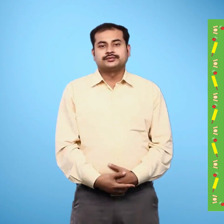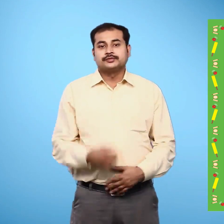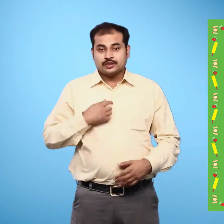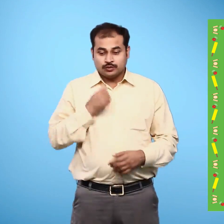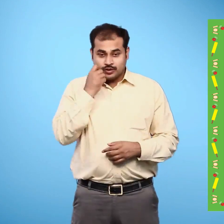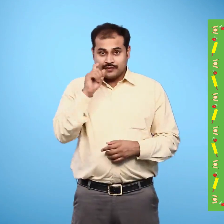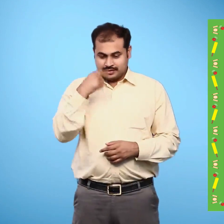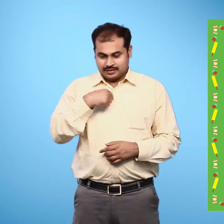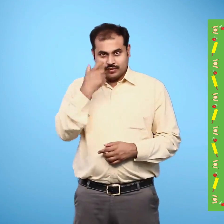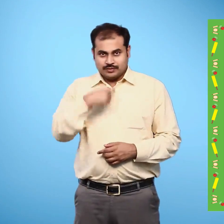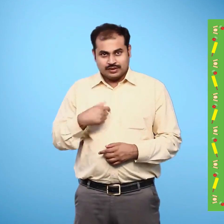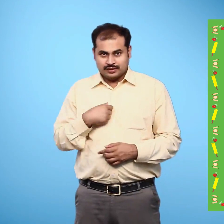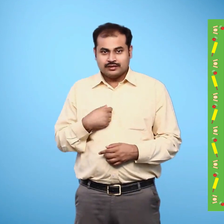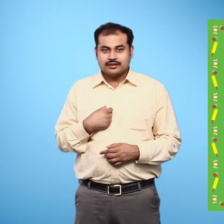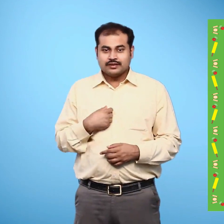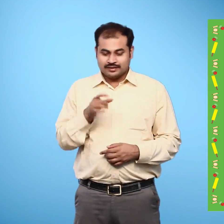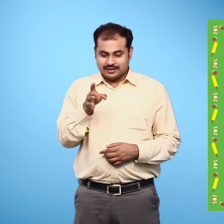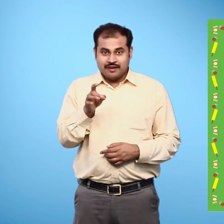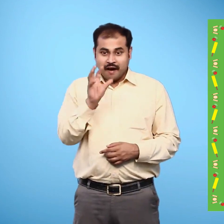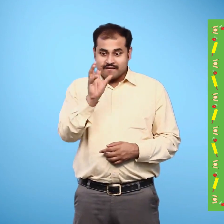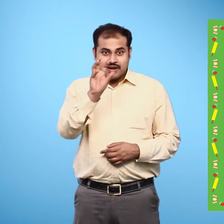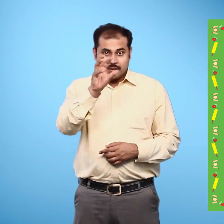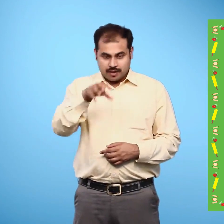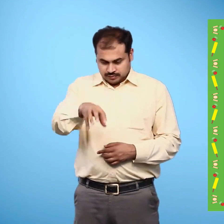Boy 1 is sliding the coin